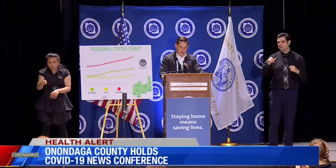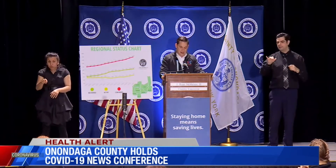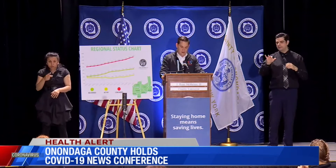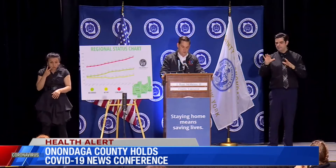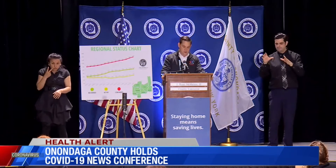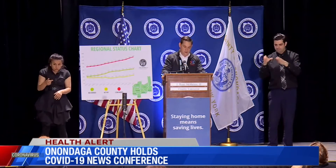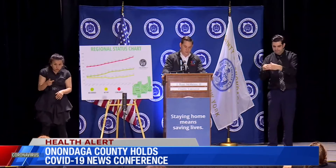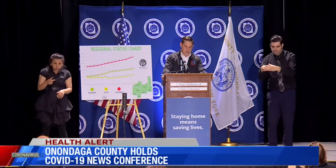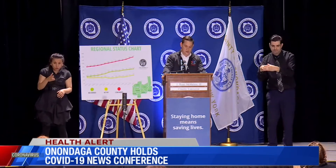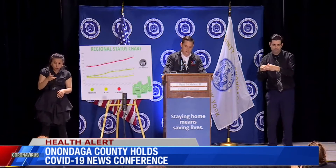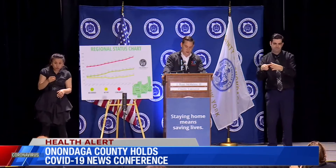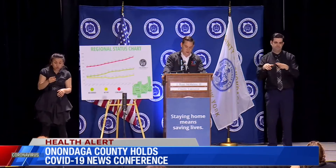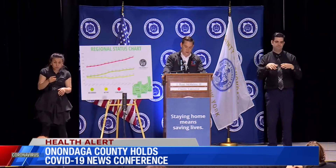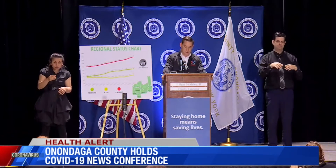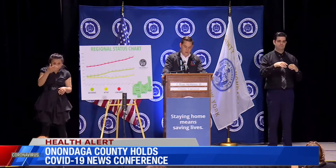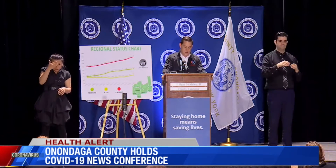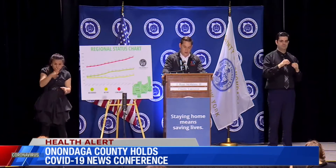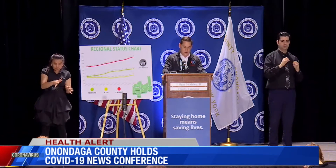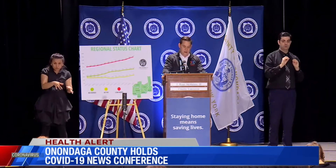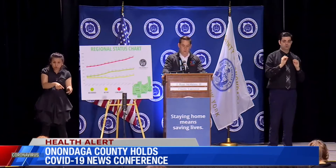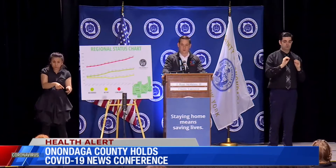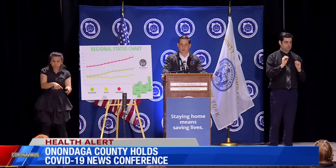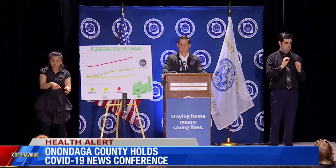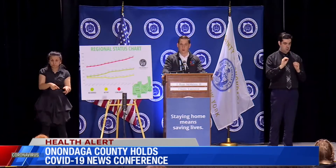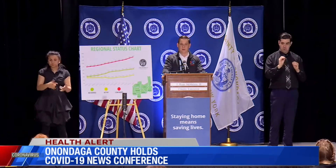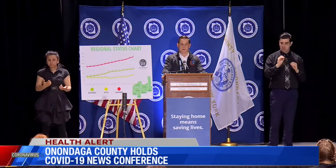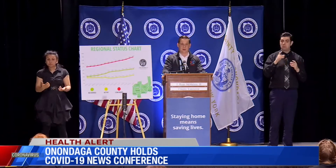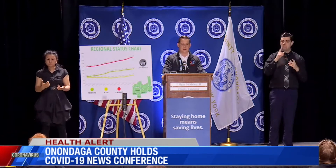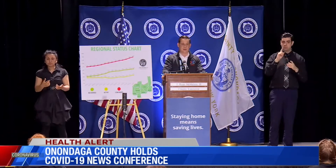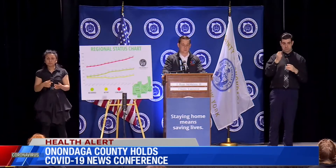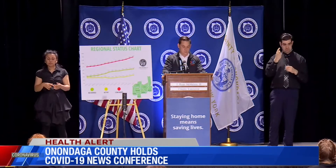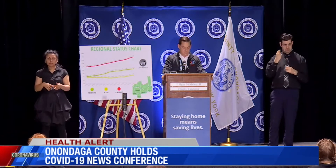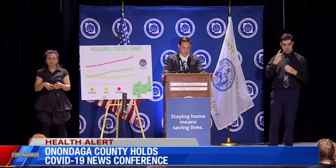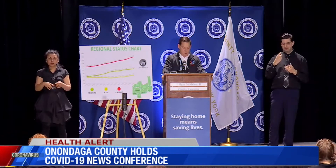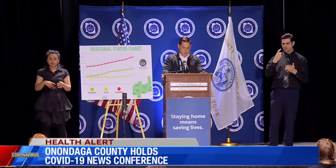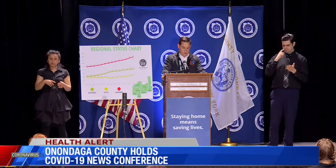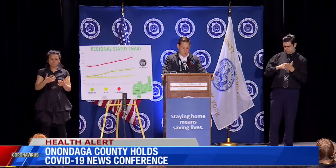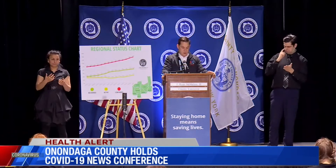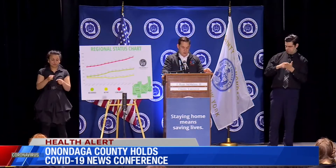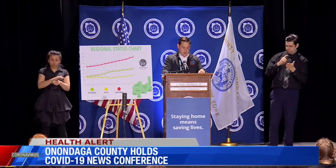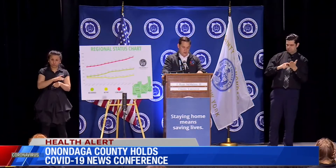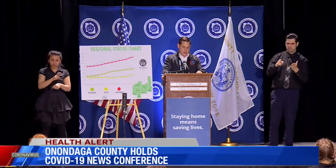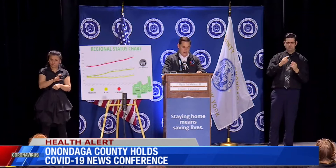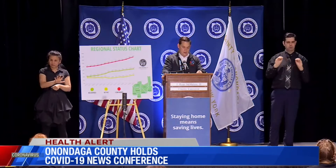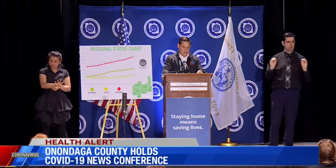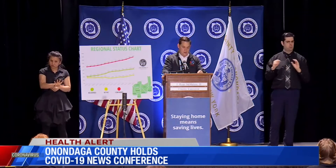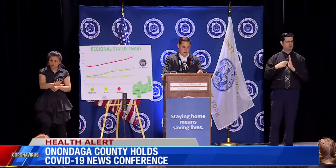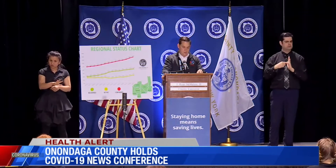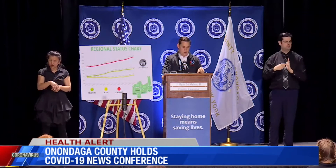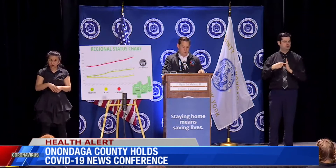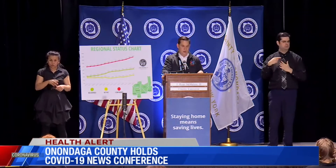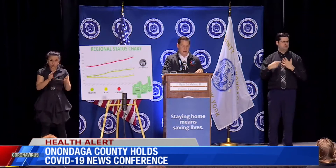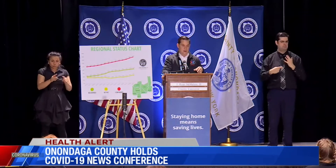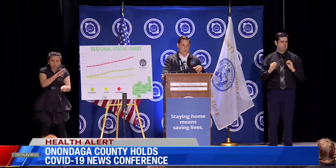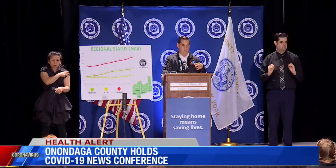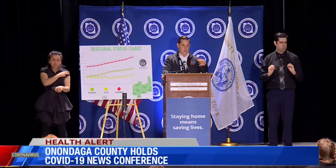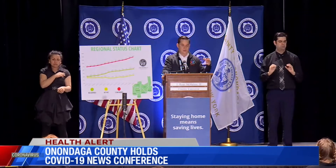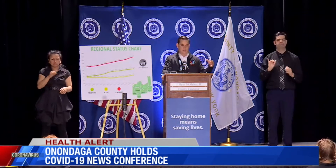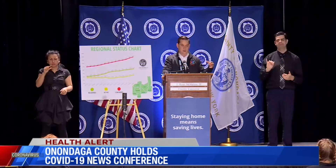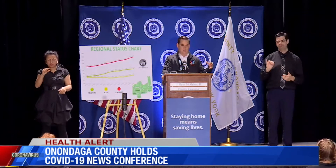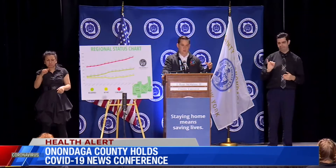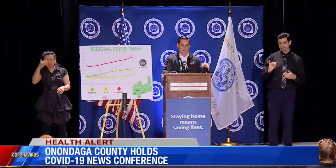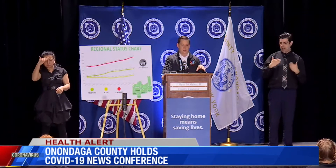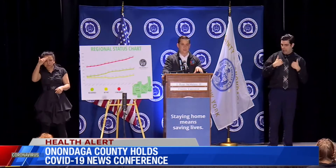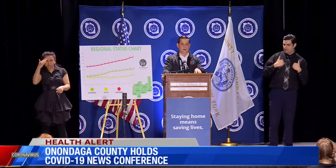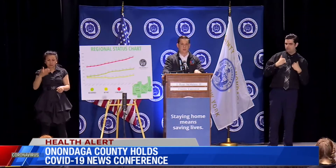not seen a lot of these other facilities that we've done proactive testing in. So again, when you look at the risk